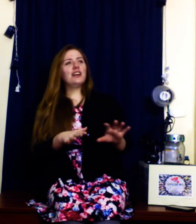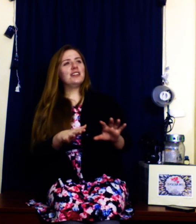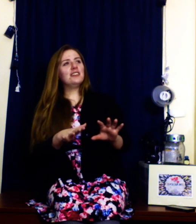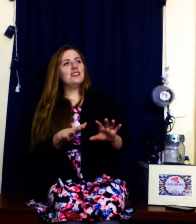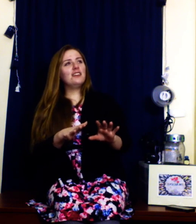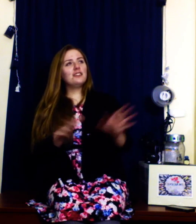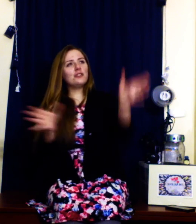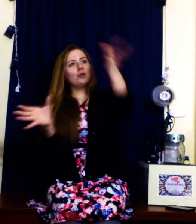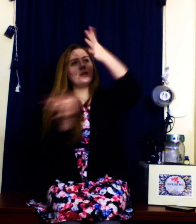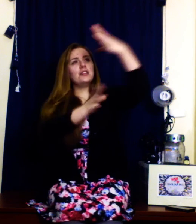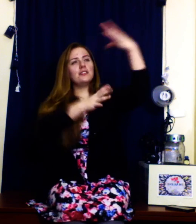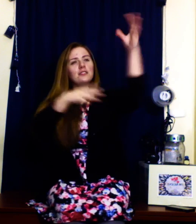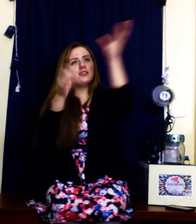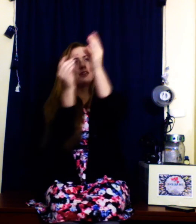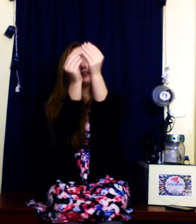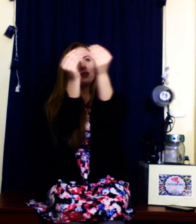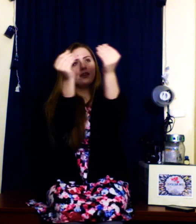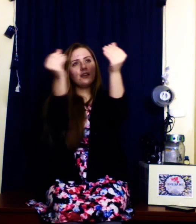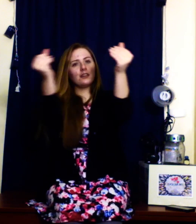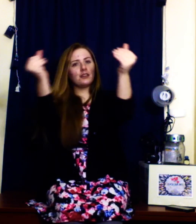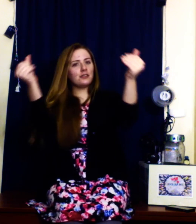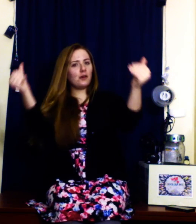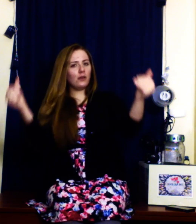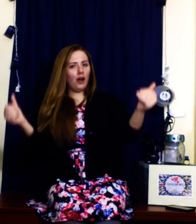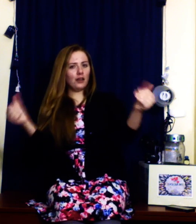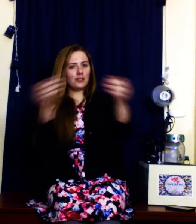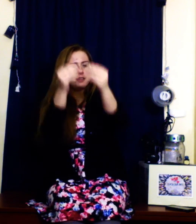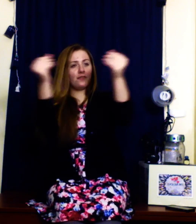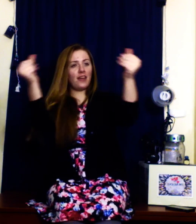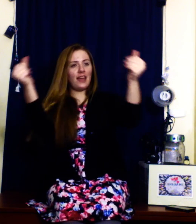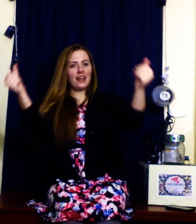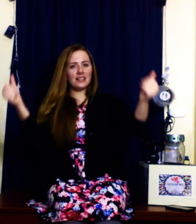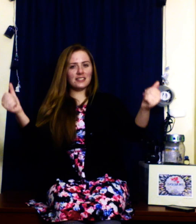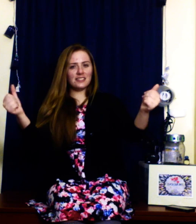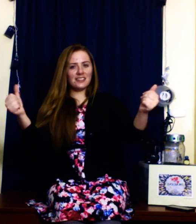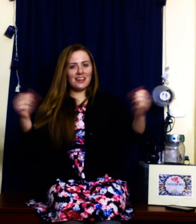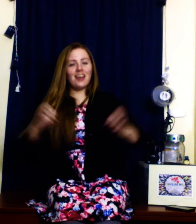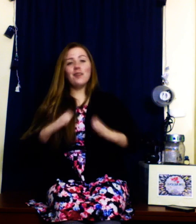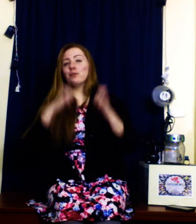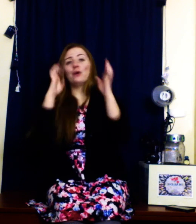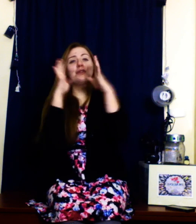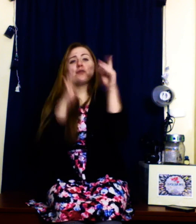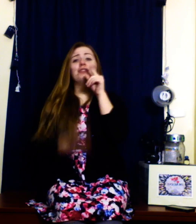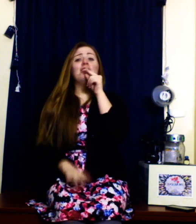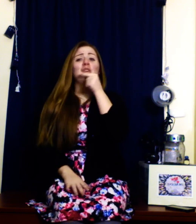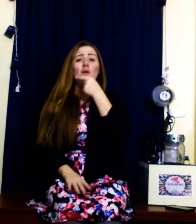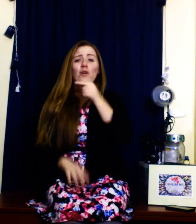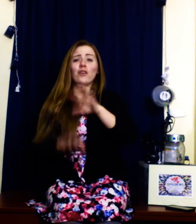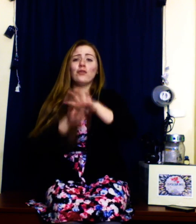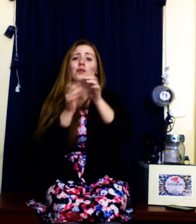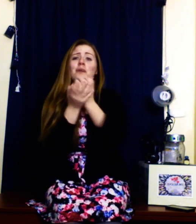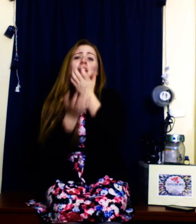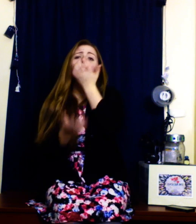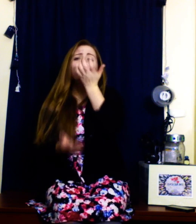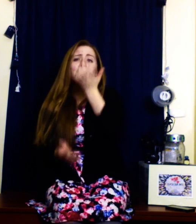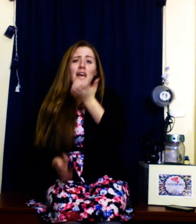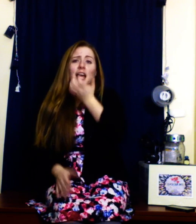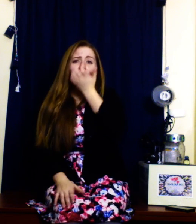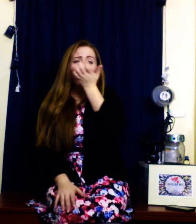distracted. So the wind gets so lost, it fades, and blowing through the thick corn, through the bales of hay, and